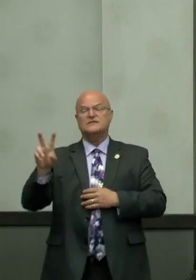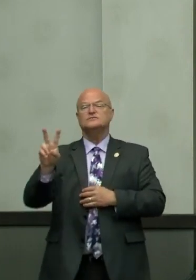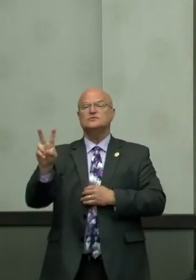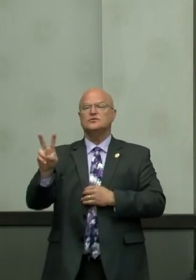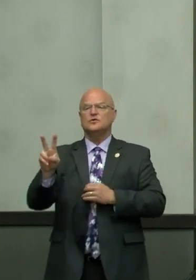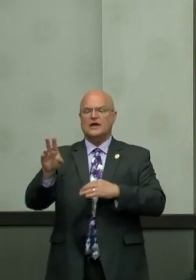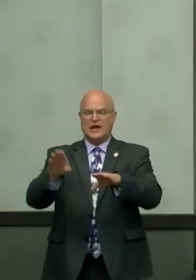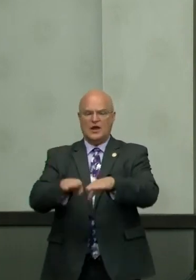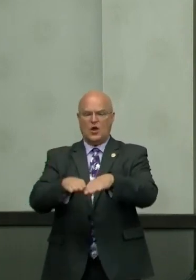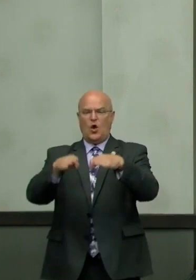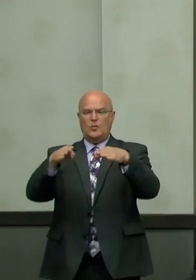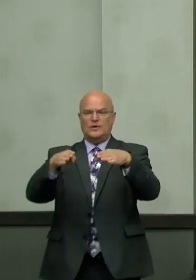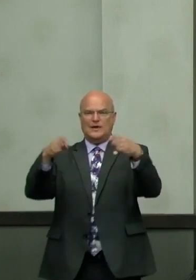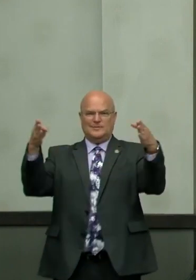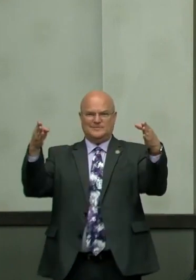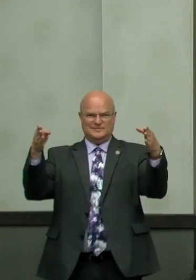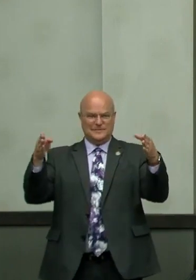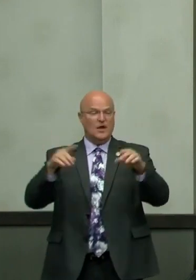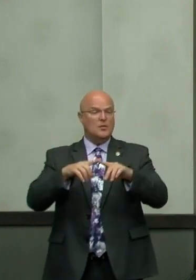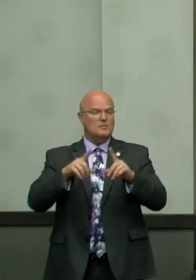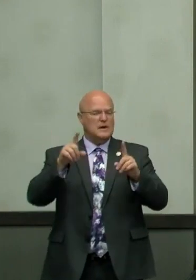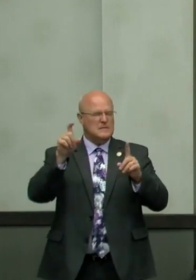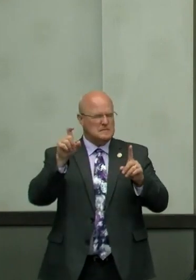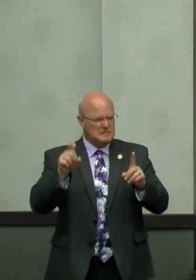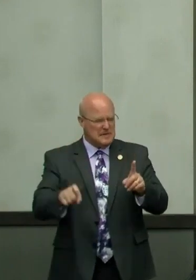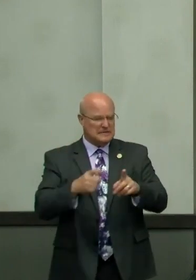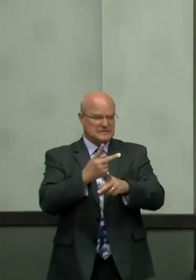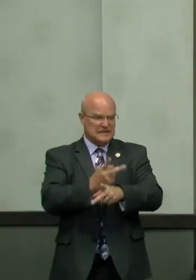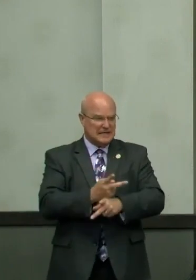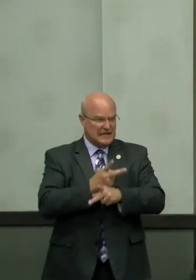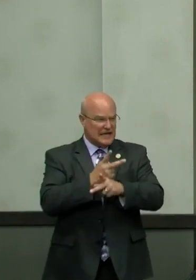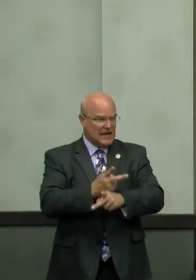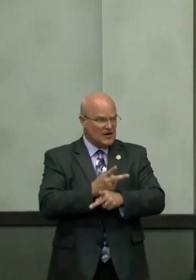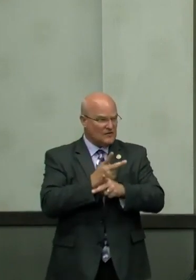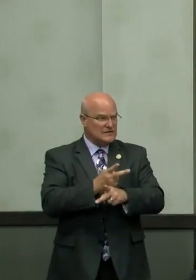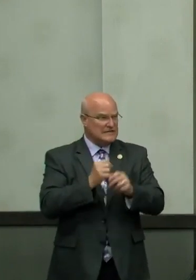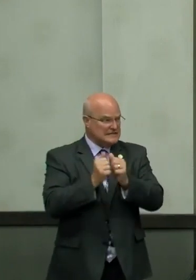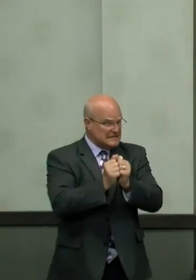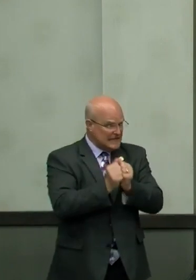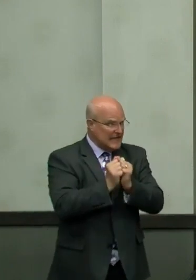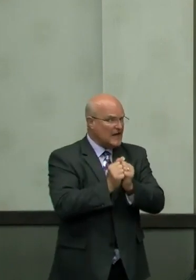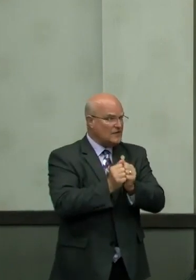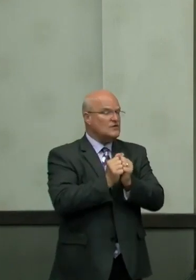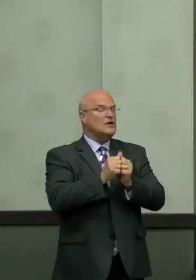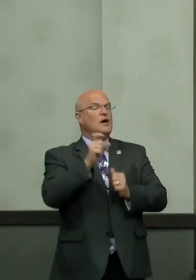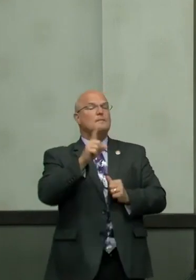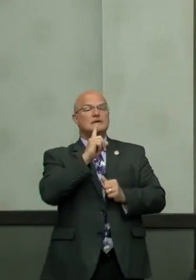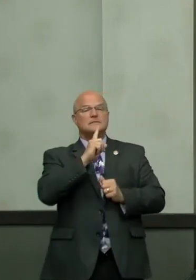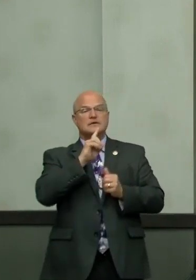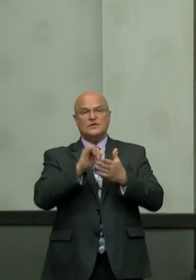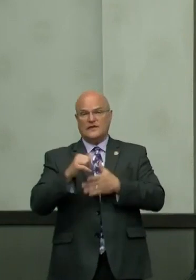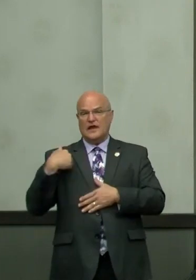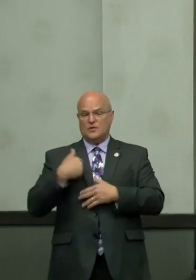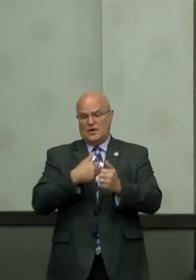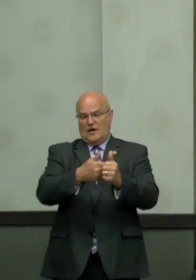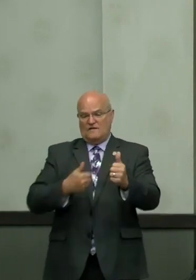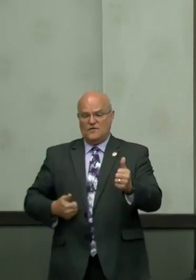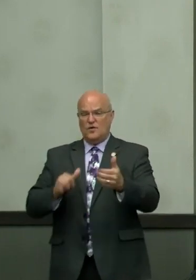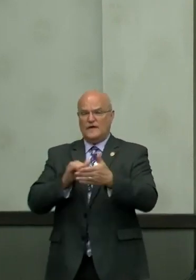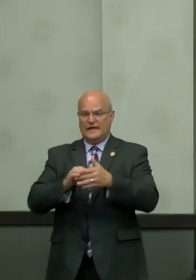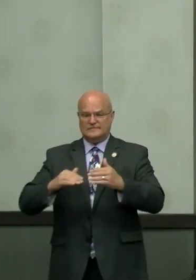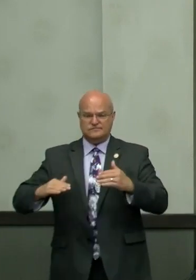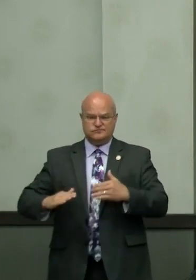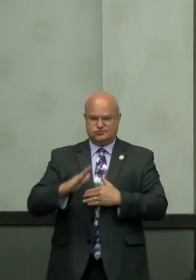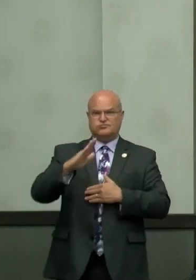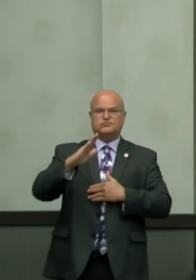and open up even more. But we've got to do this carefully, we've got to do it together, and we've got to make sure that we avoid that